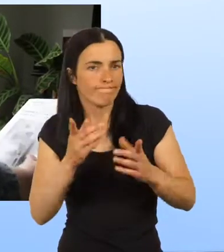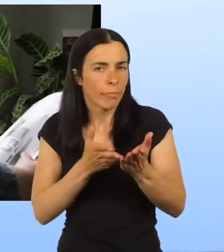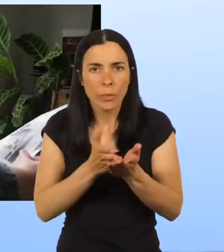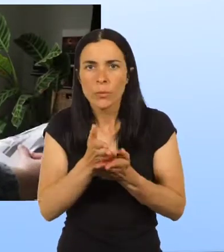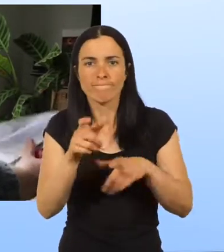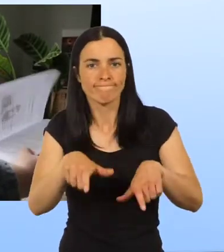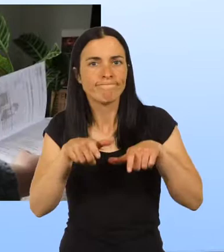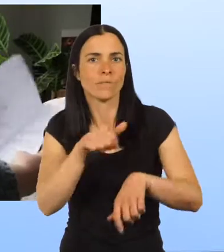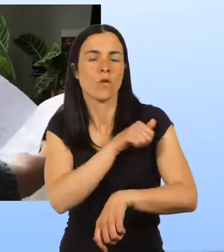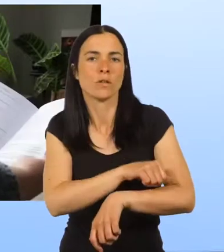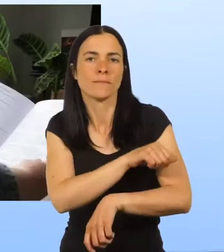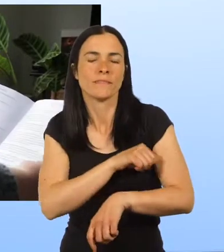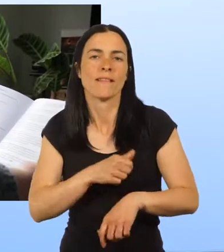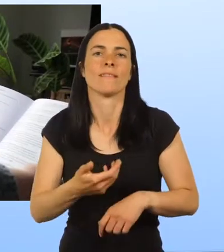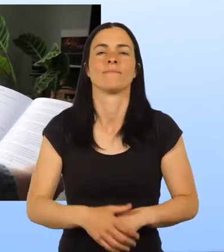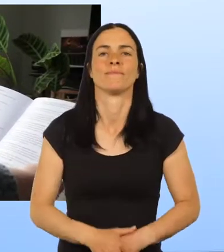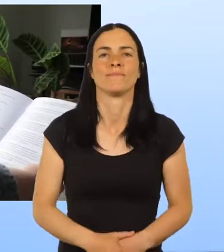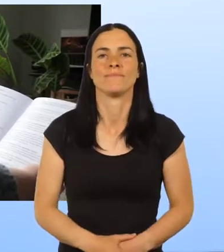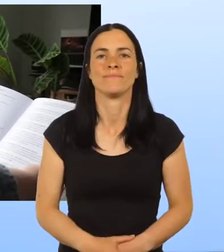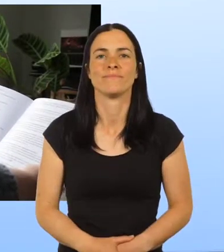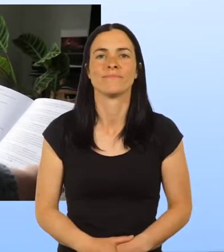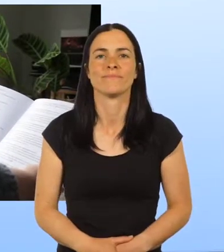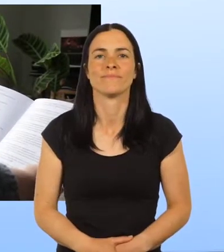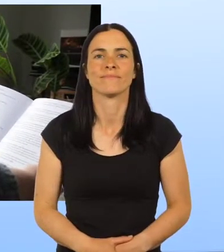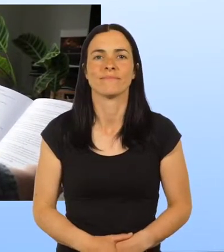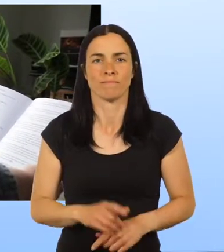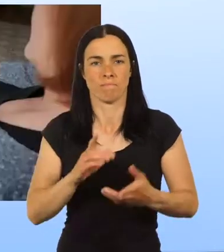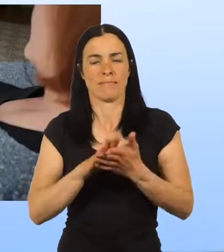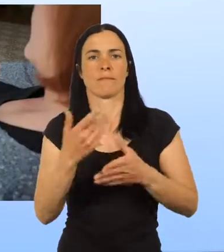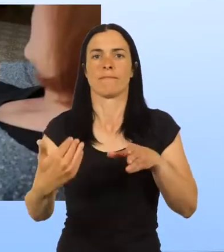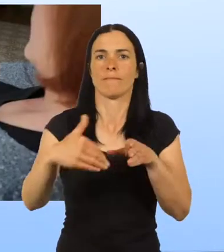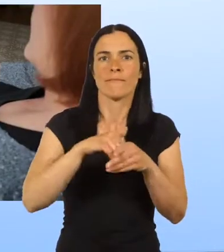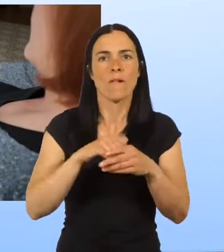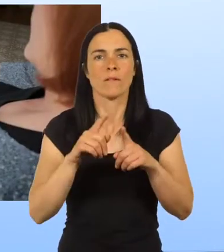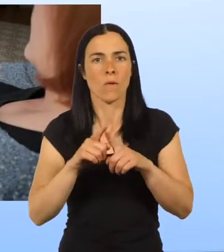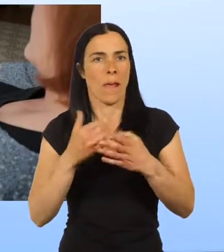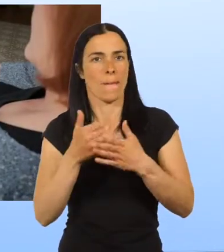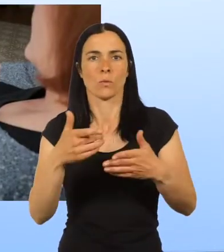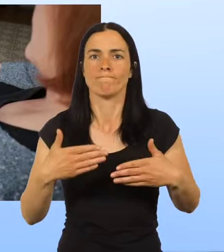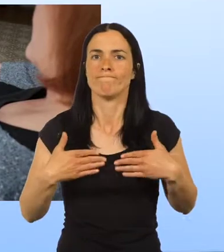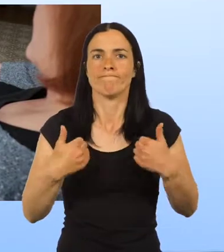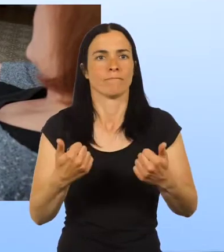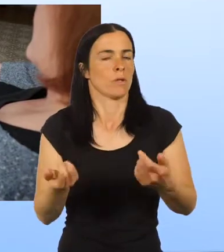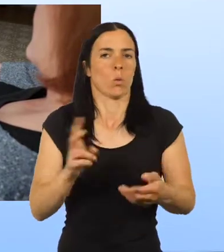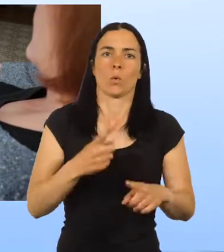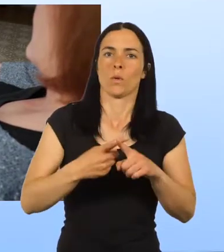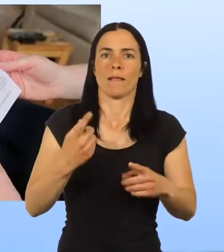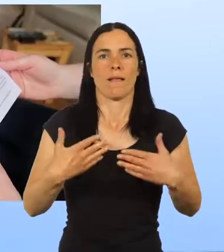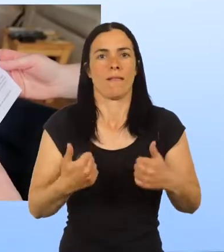is that as you understand more about your anticipated journey through hospital, you will become actively involved in your